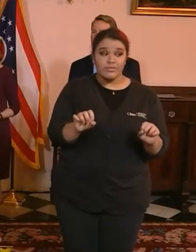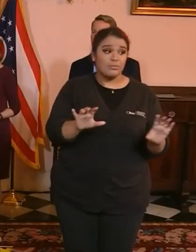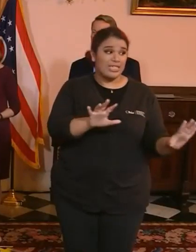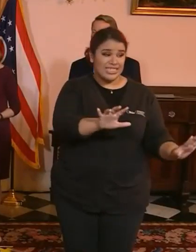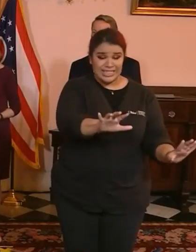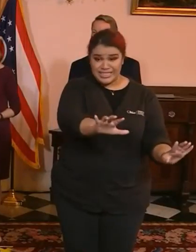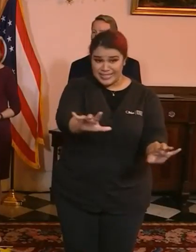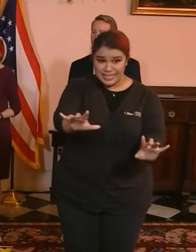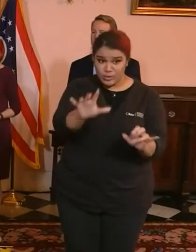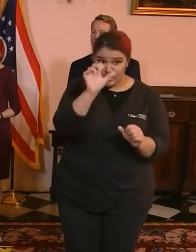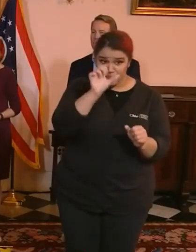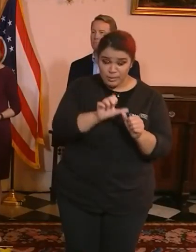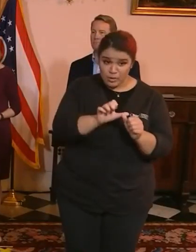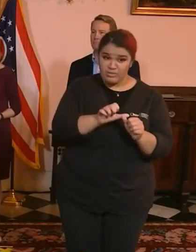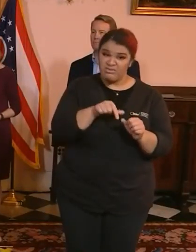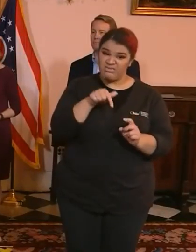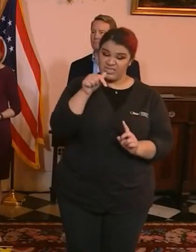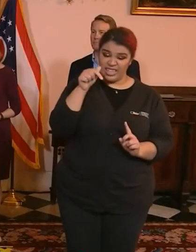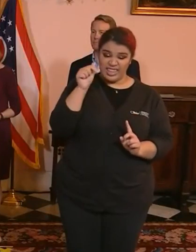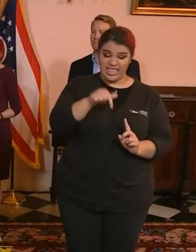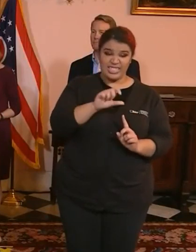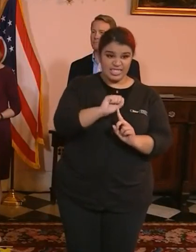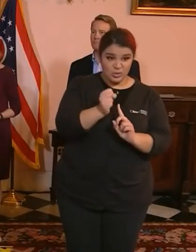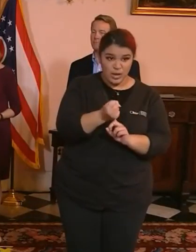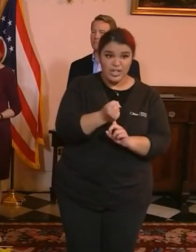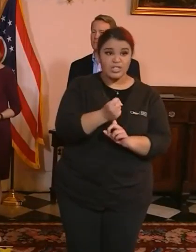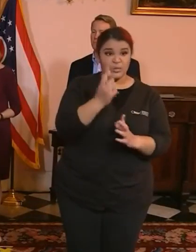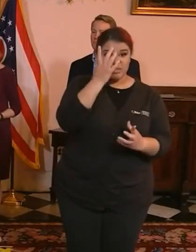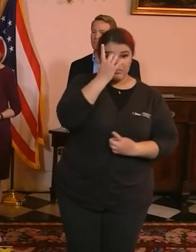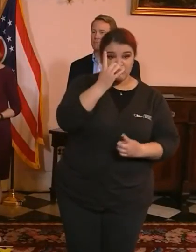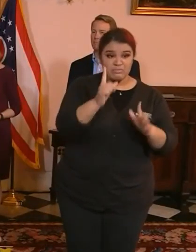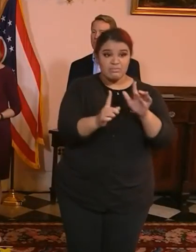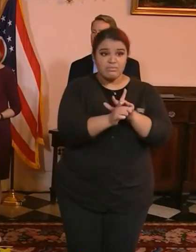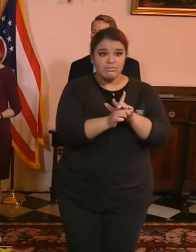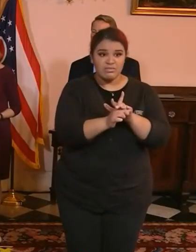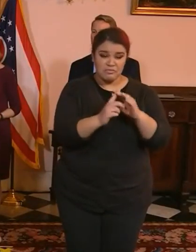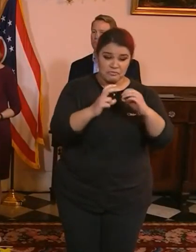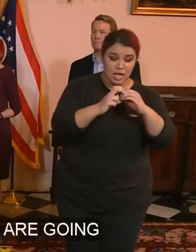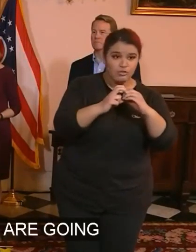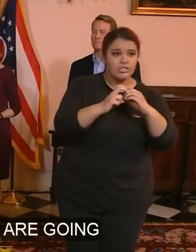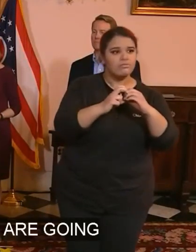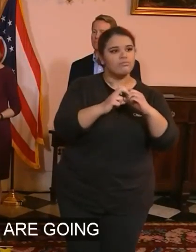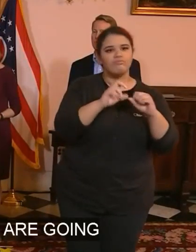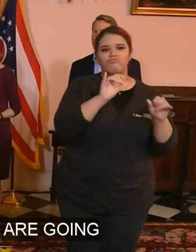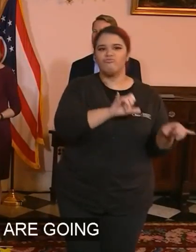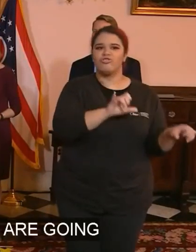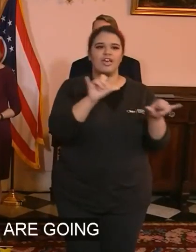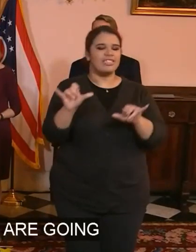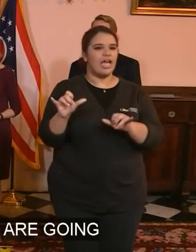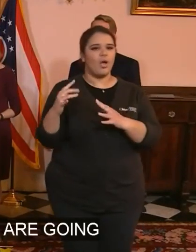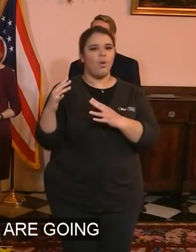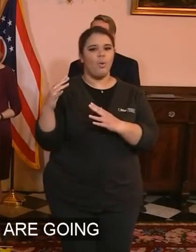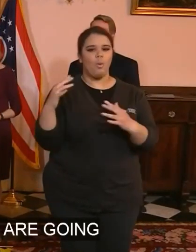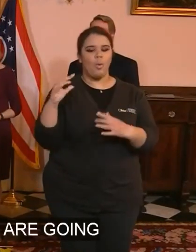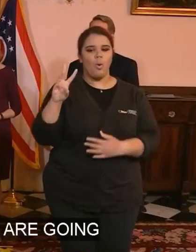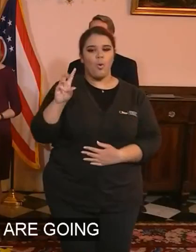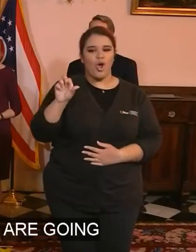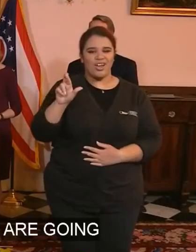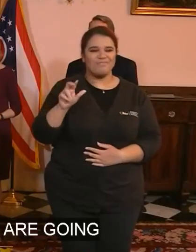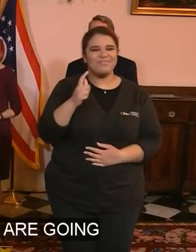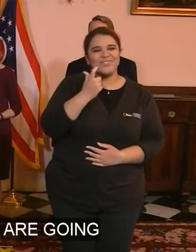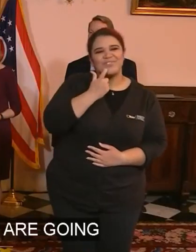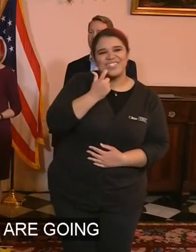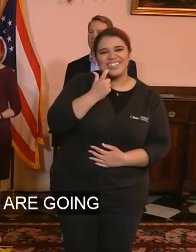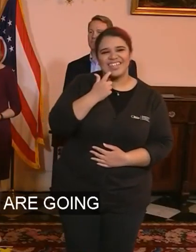is not unlike a war. And you're going to see heroic acts. There was a T-shirt made by the T-shirt